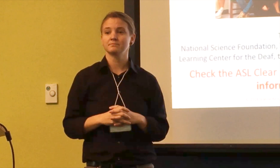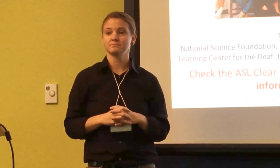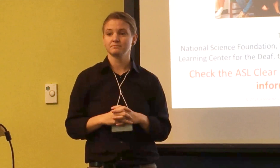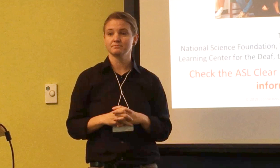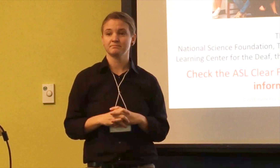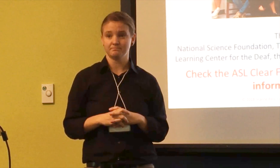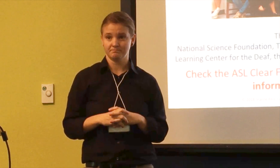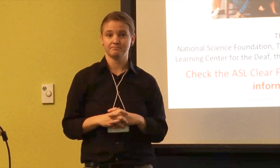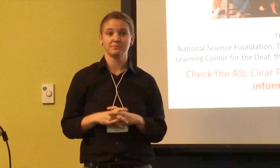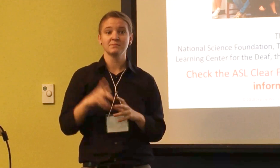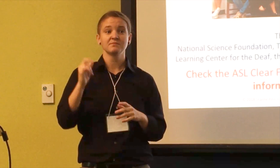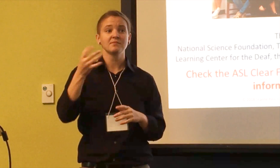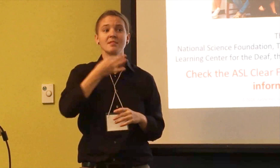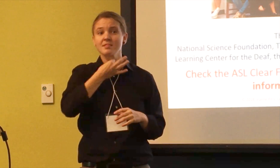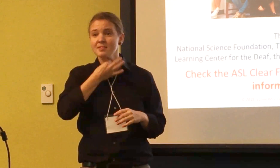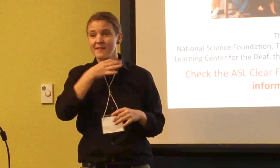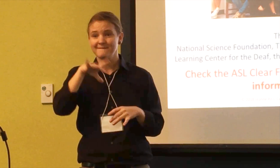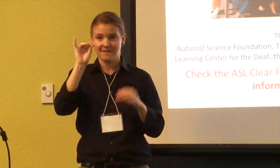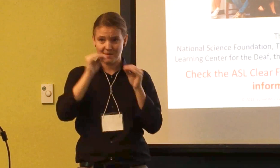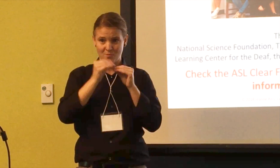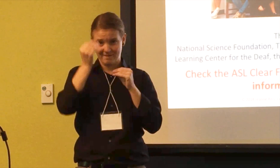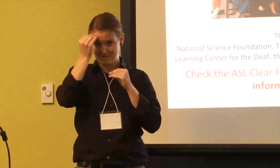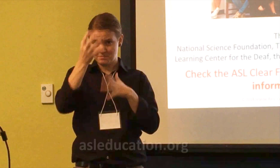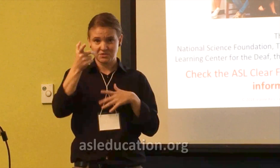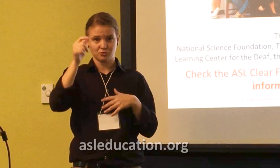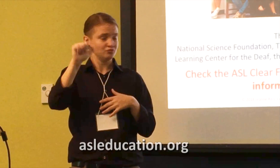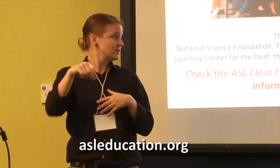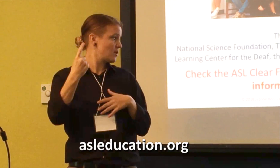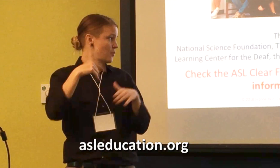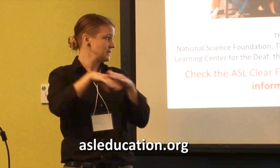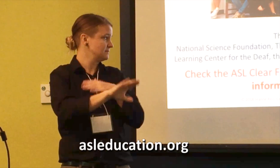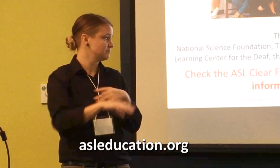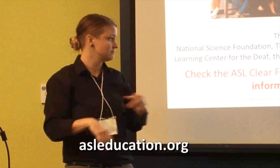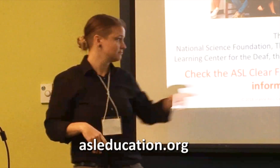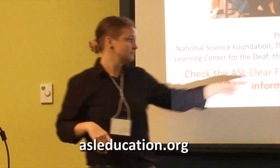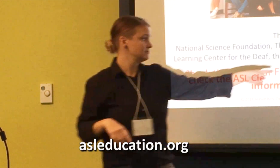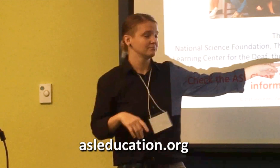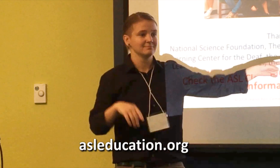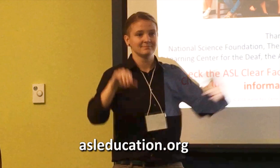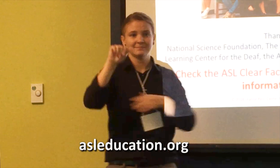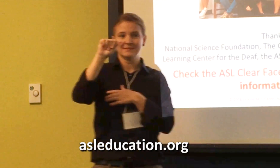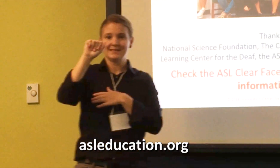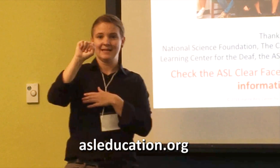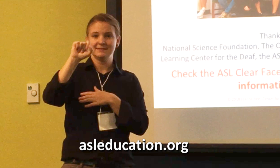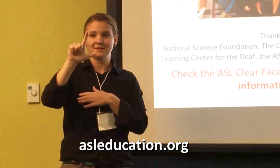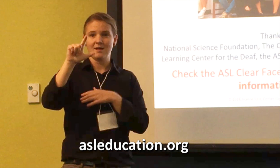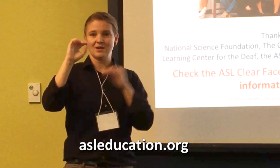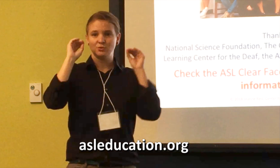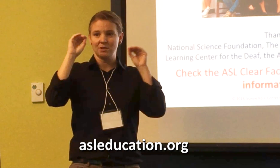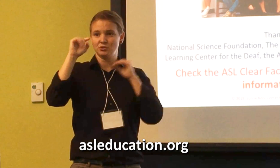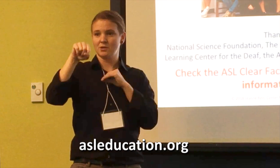who will contribute in various ways. If you'd like to find out more information, you're always free to go